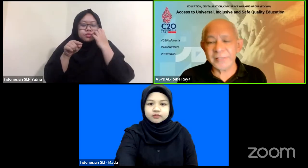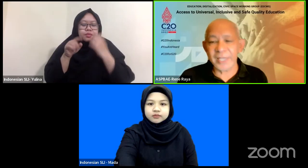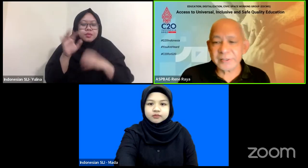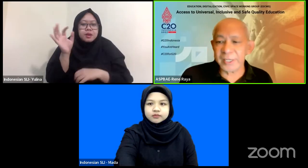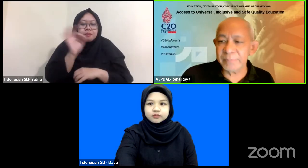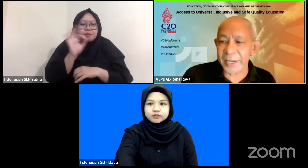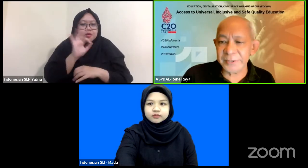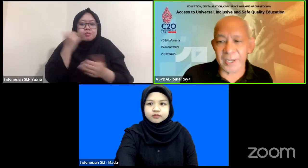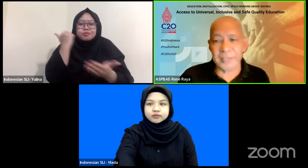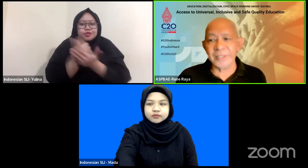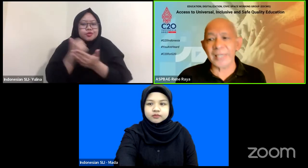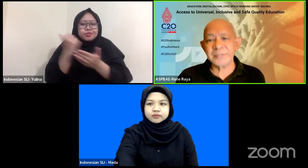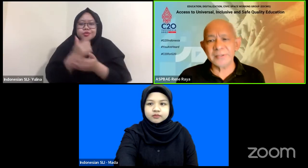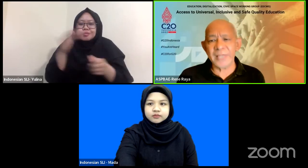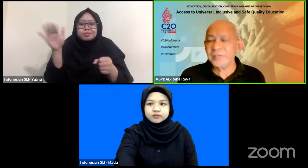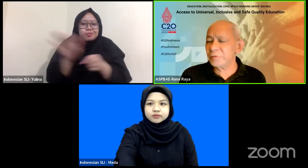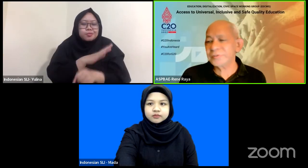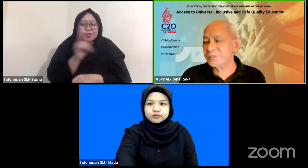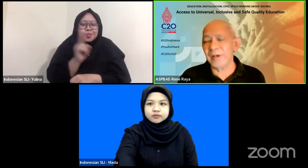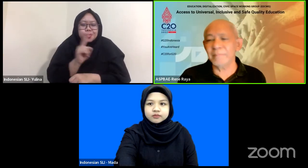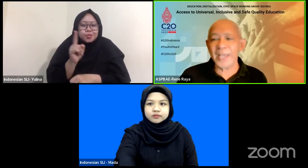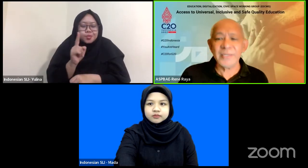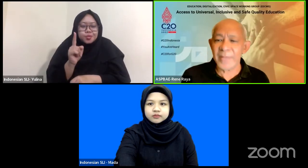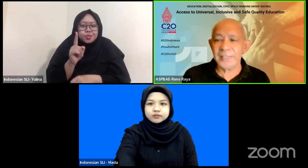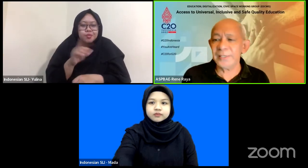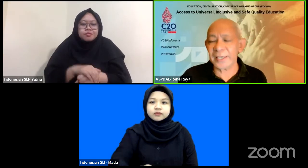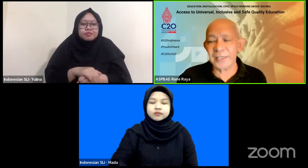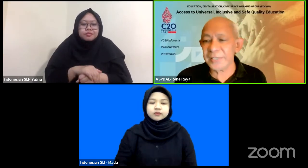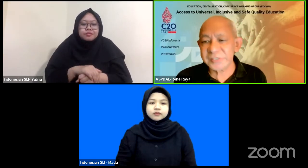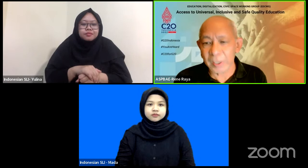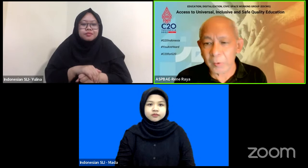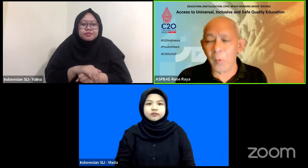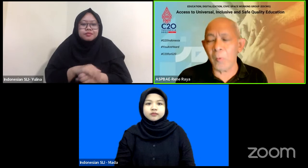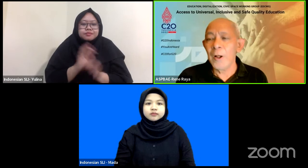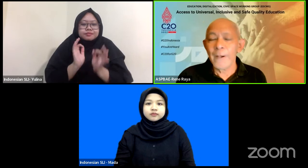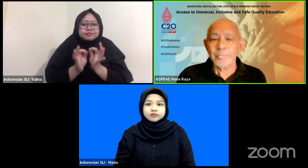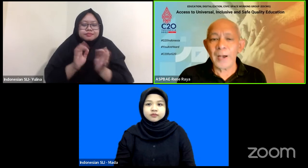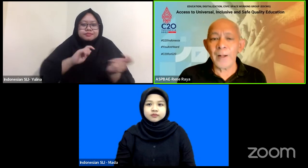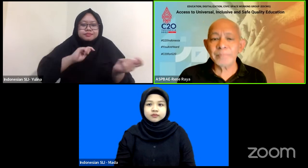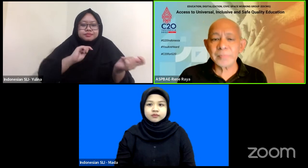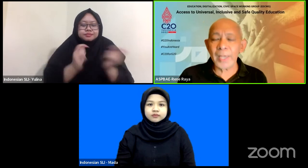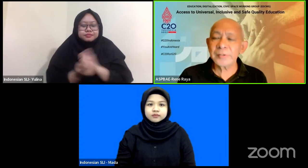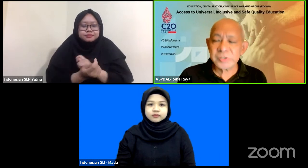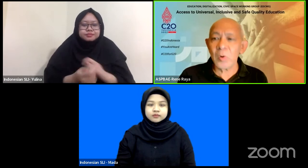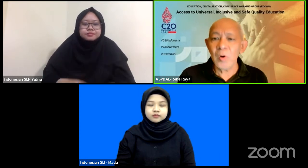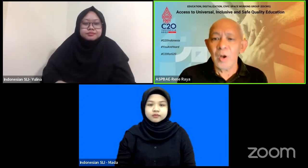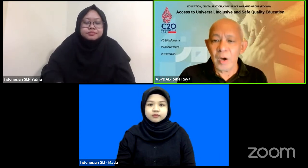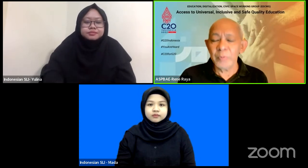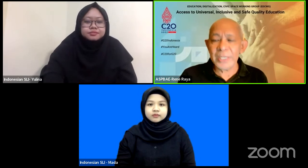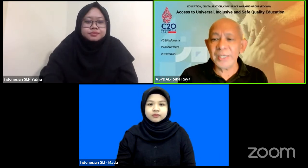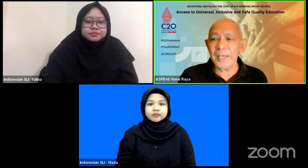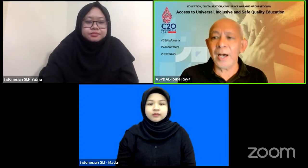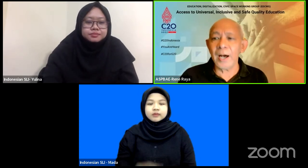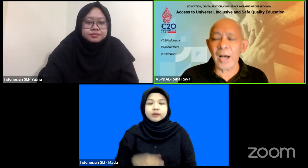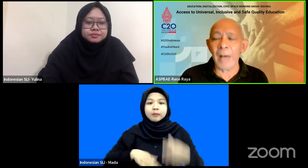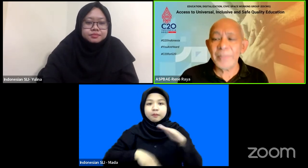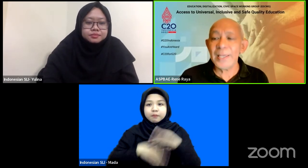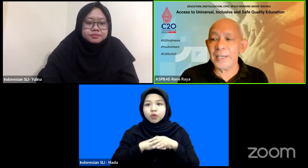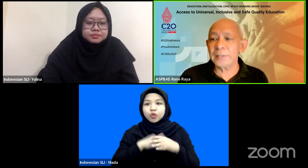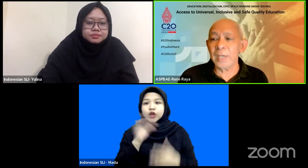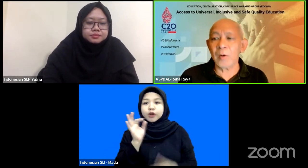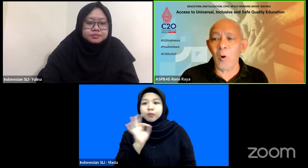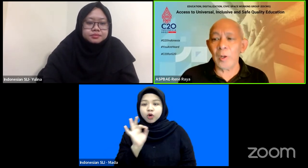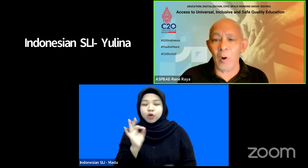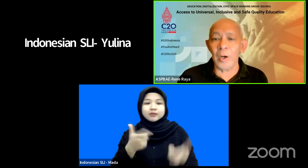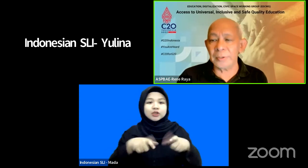been mandated by the United Nations many, many decades ago. And so we